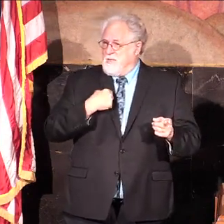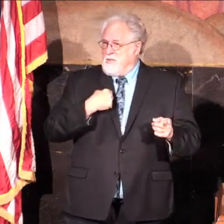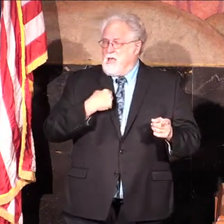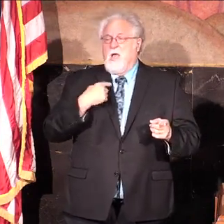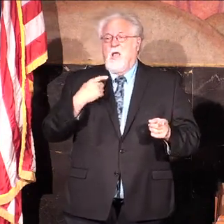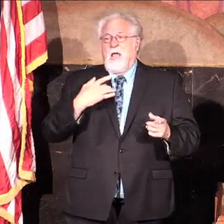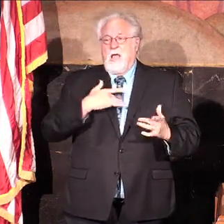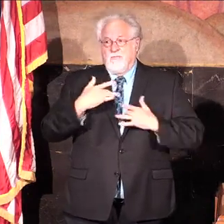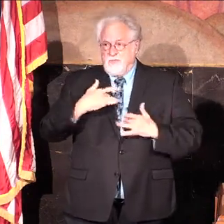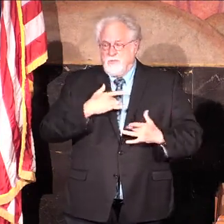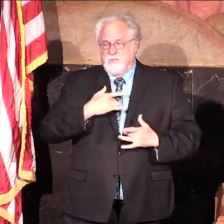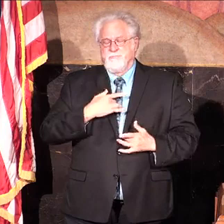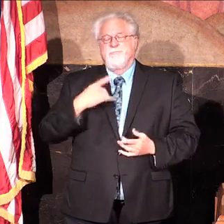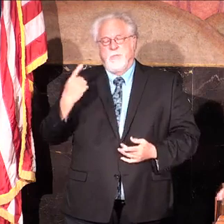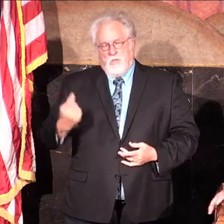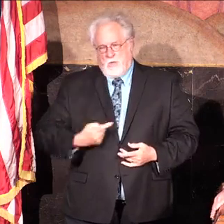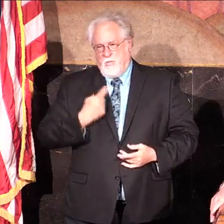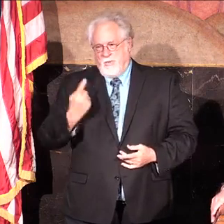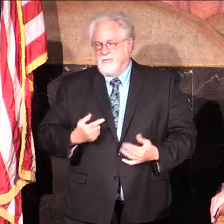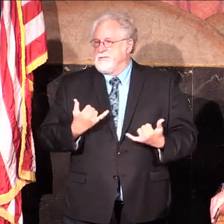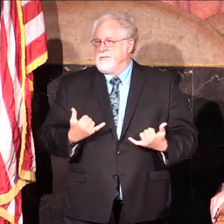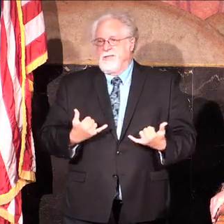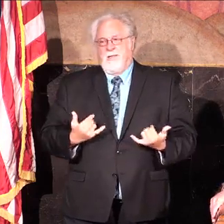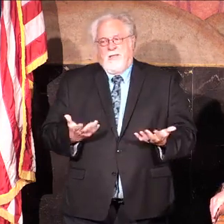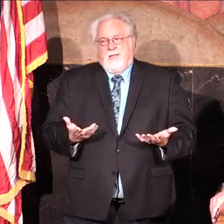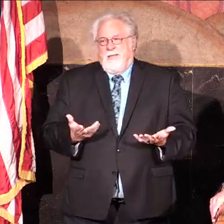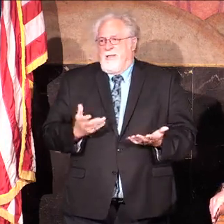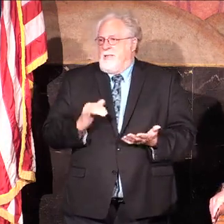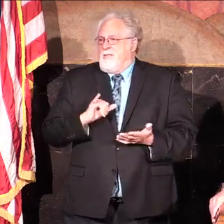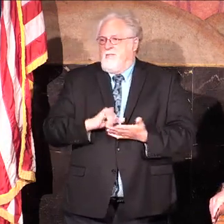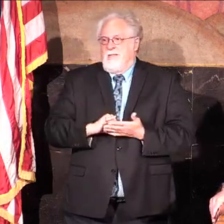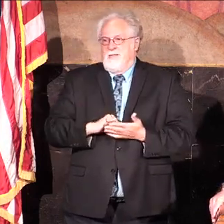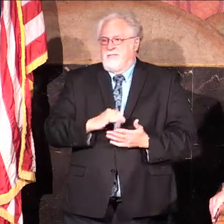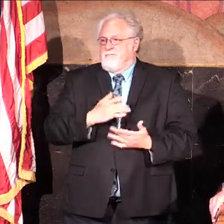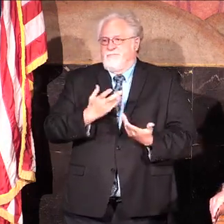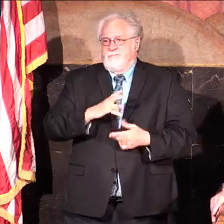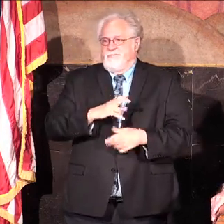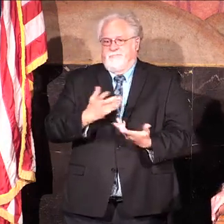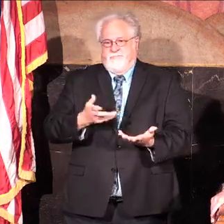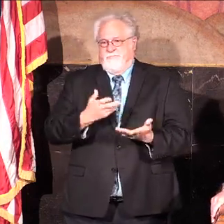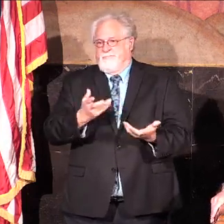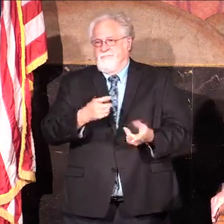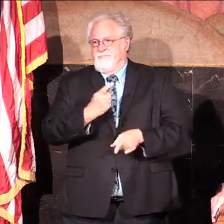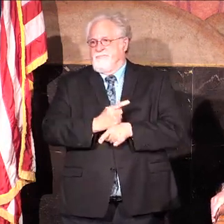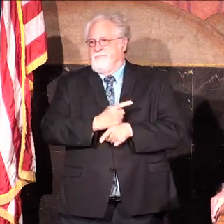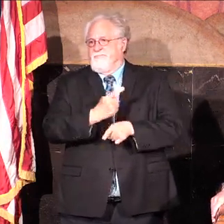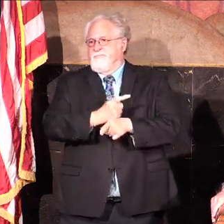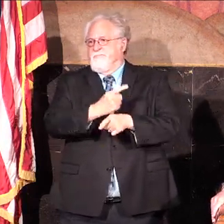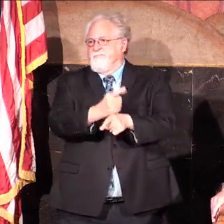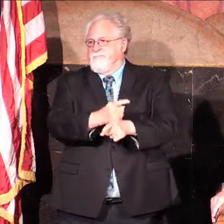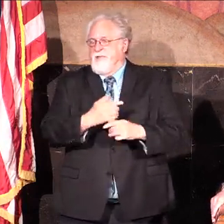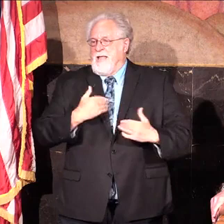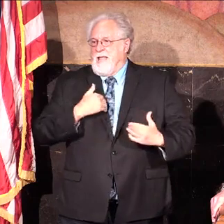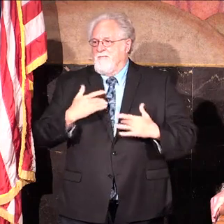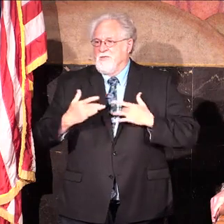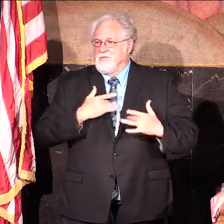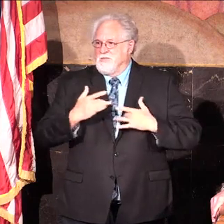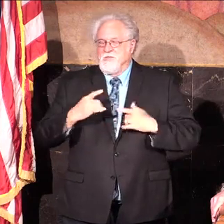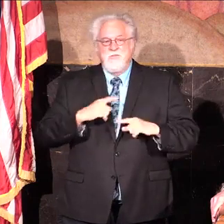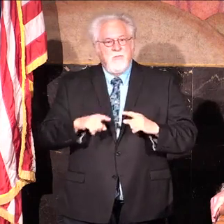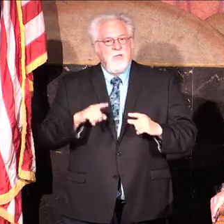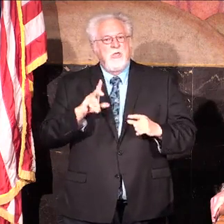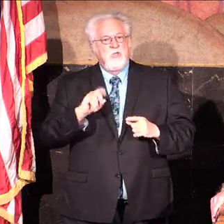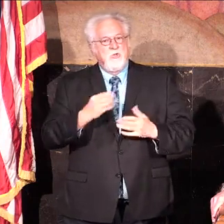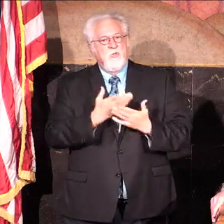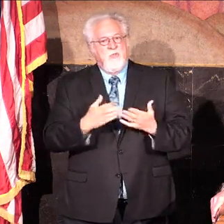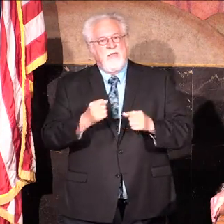have concerns. Today, that's just the nature of the pandemic, that we should have concerns. But that means we should do things